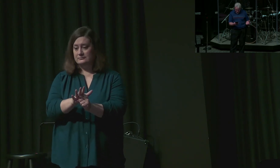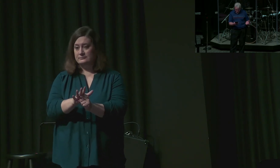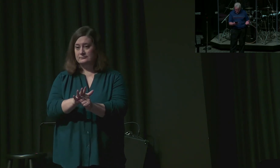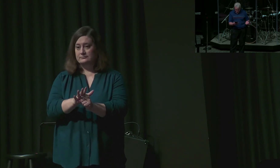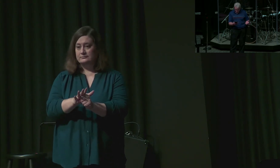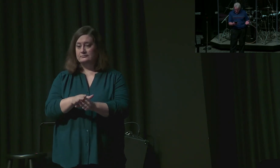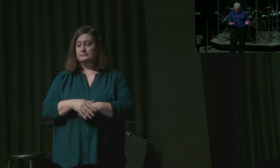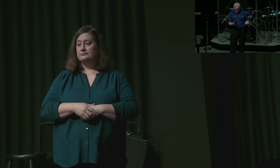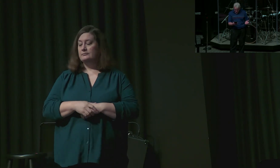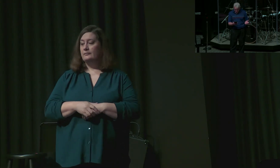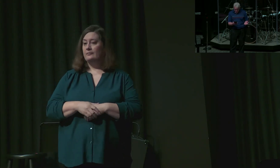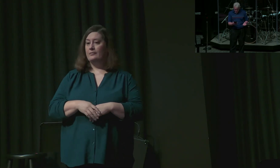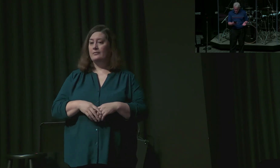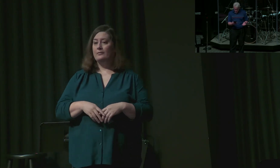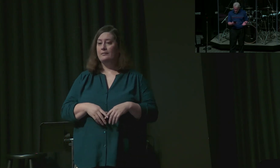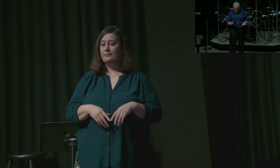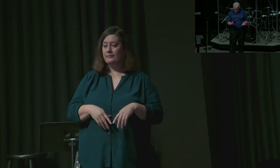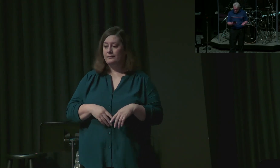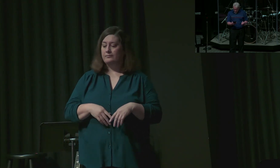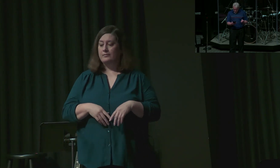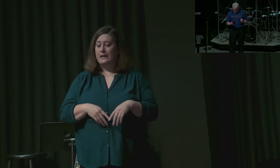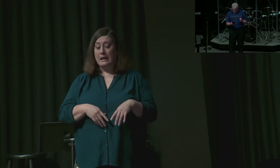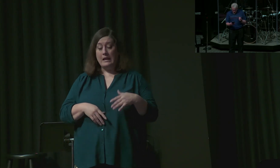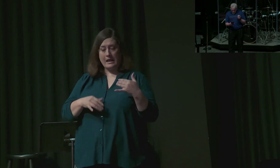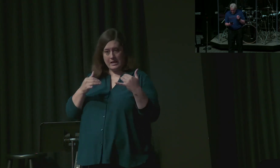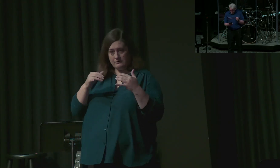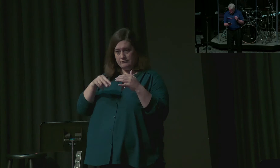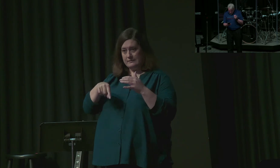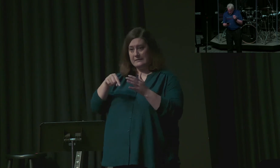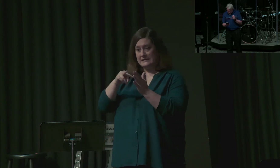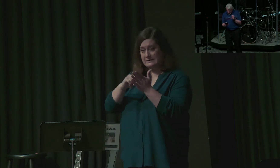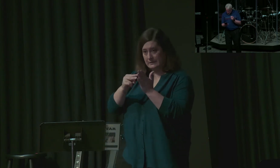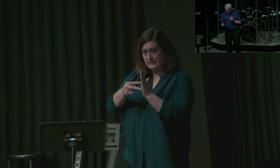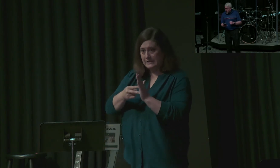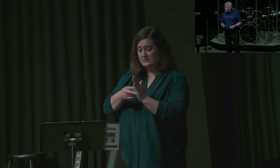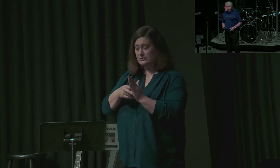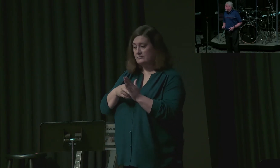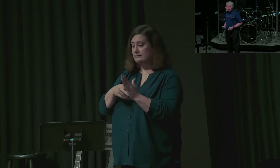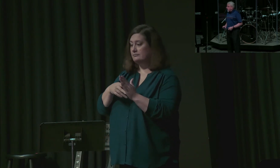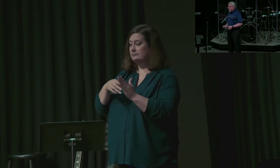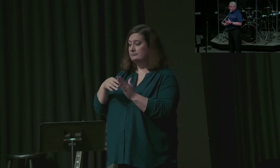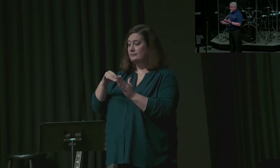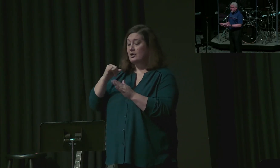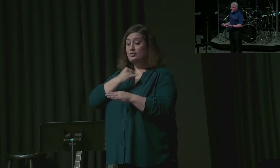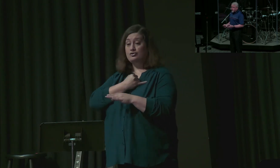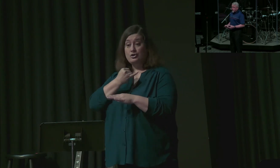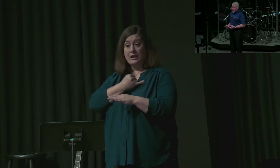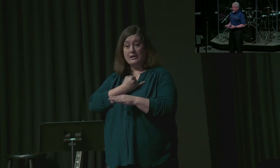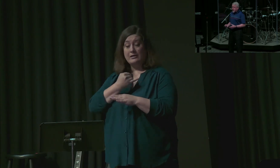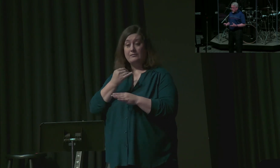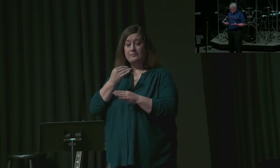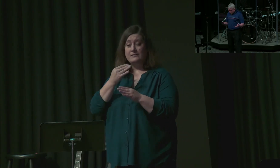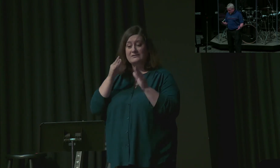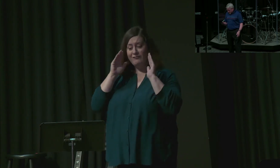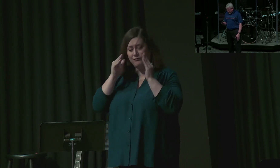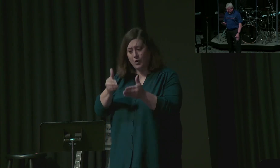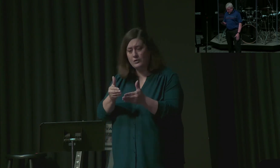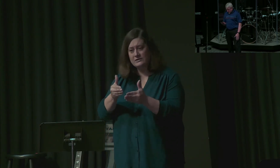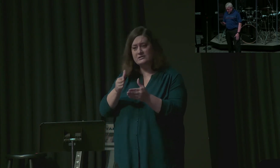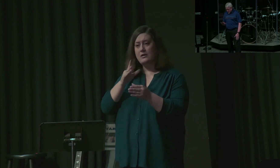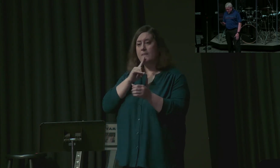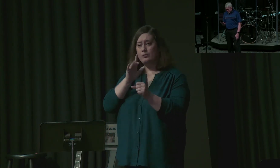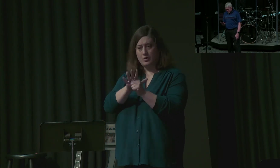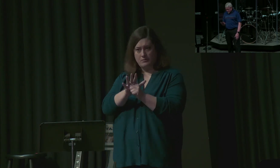of Joseph standing at his bedside, Jacob focuses on the promise of being fruitful and